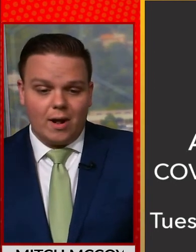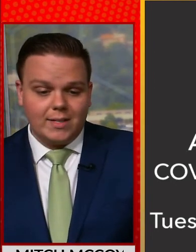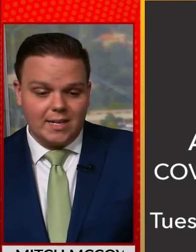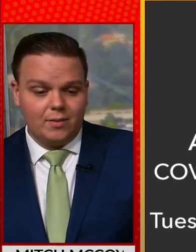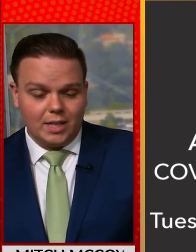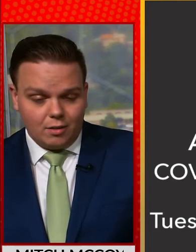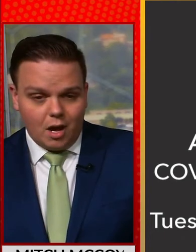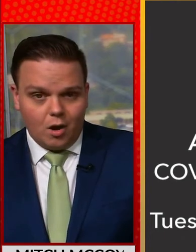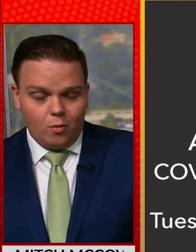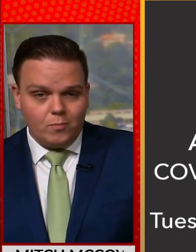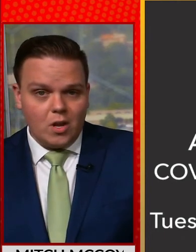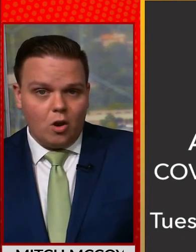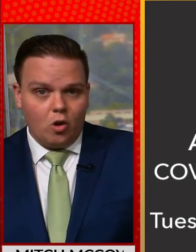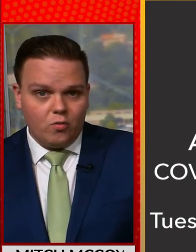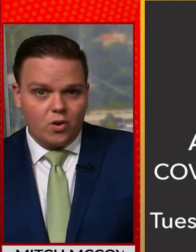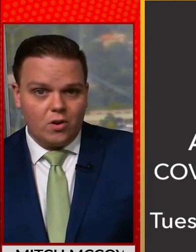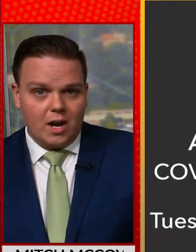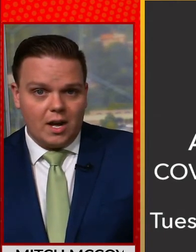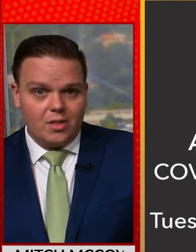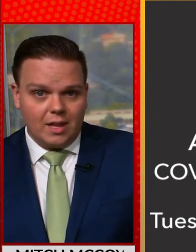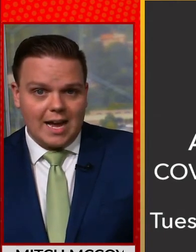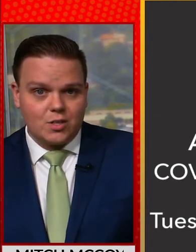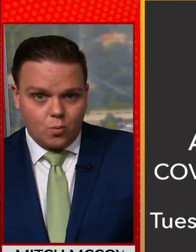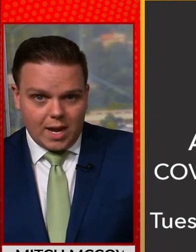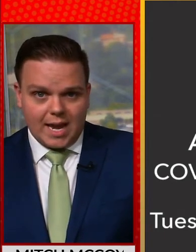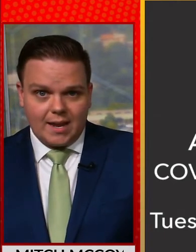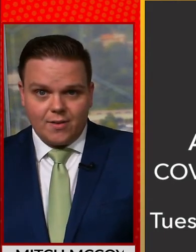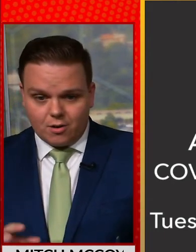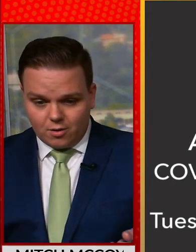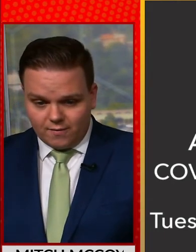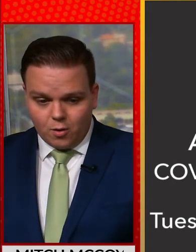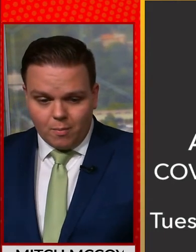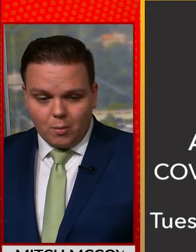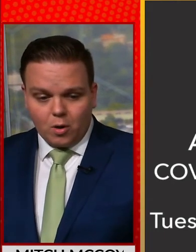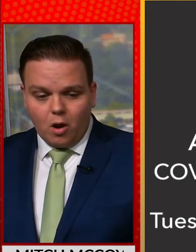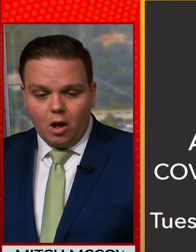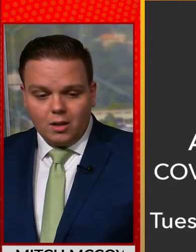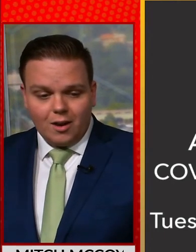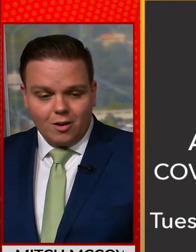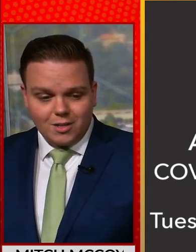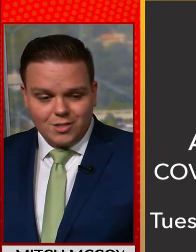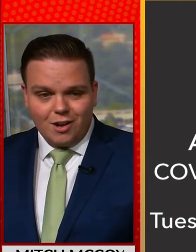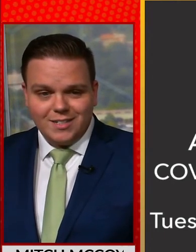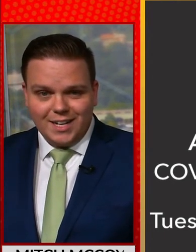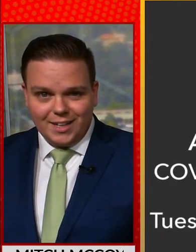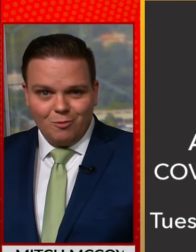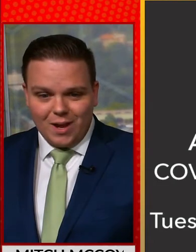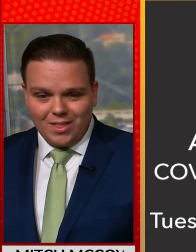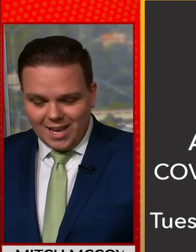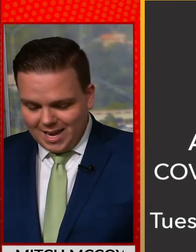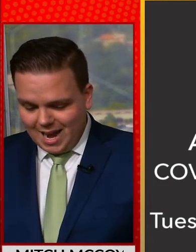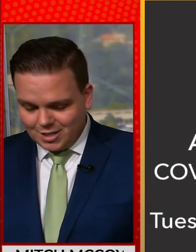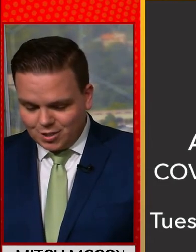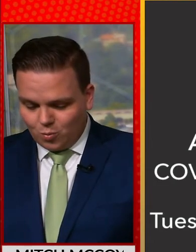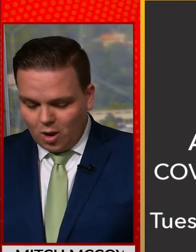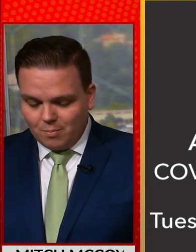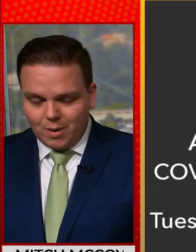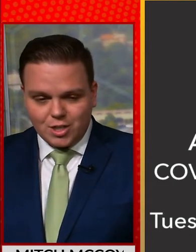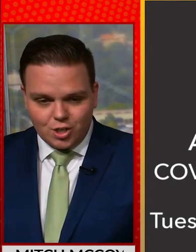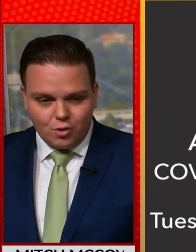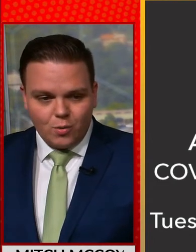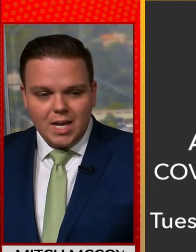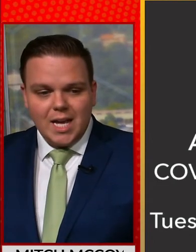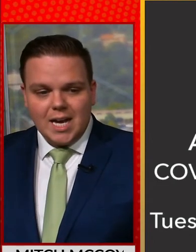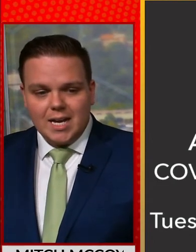been relatively low over the last week. If you might recall, Arkansas dealing with not just one